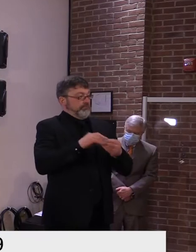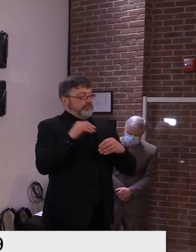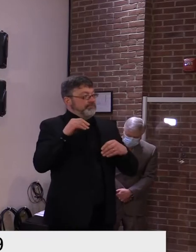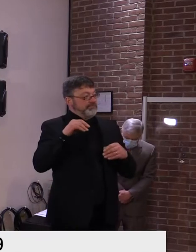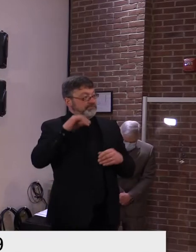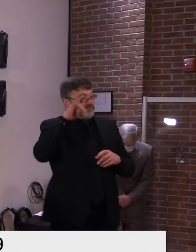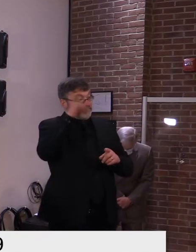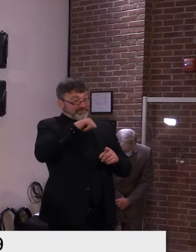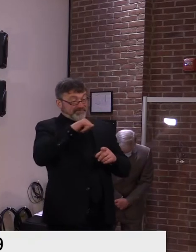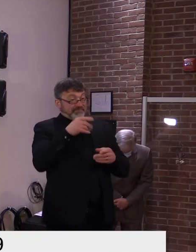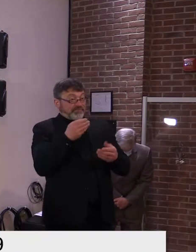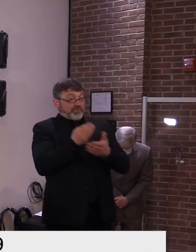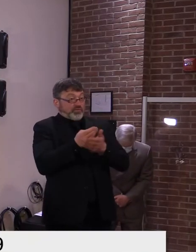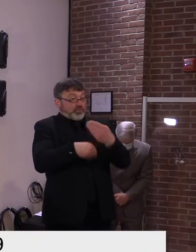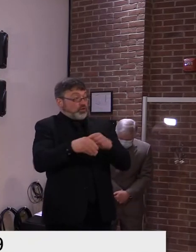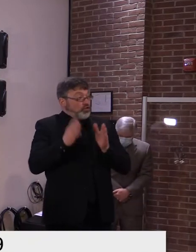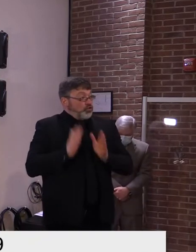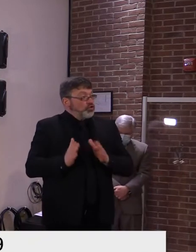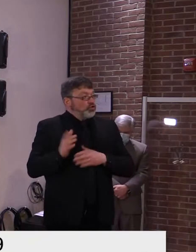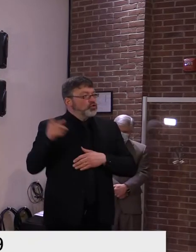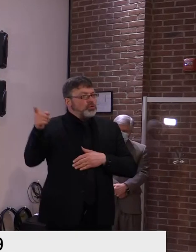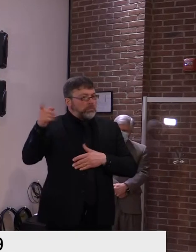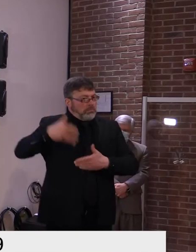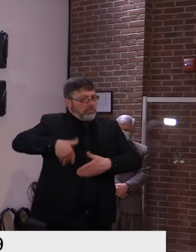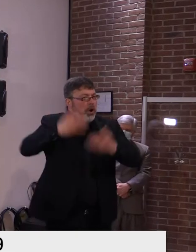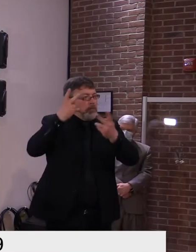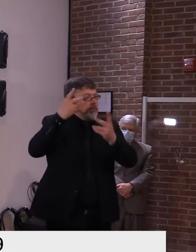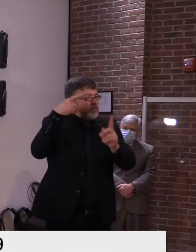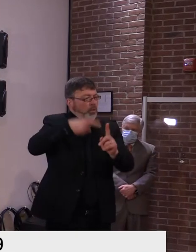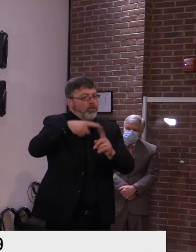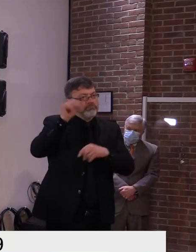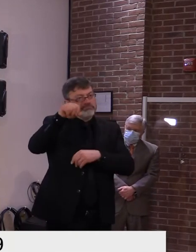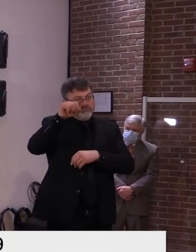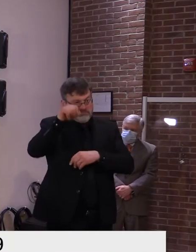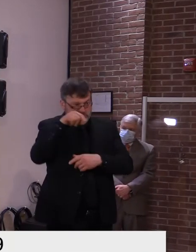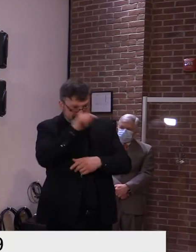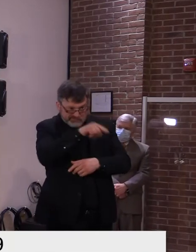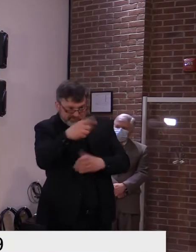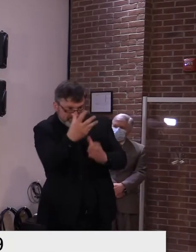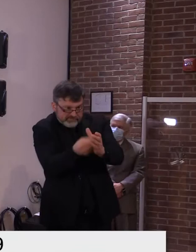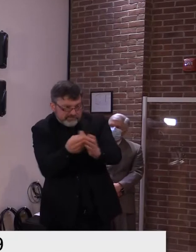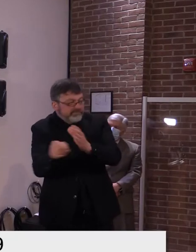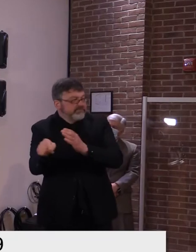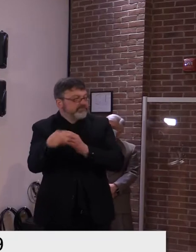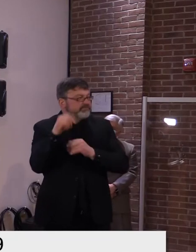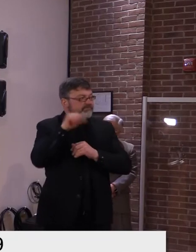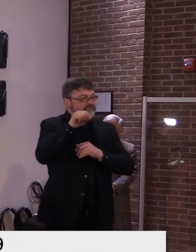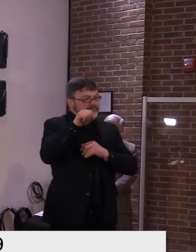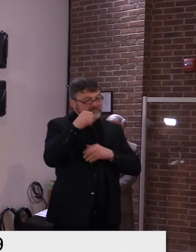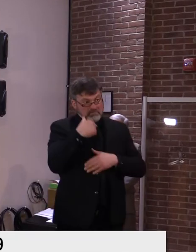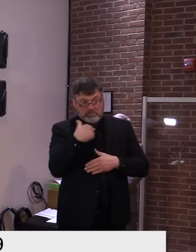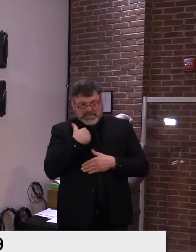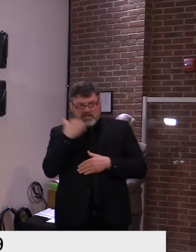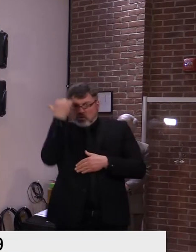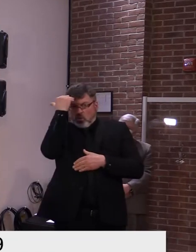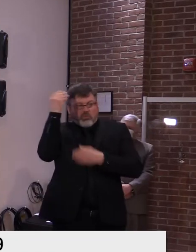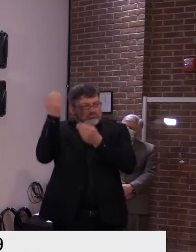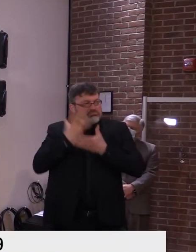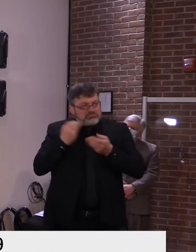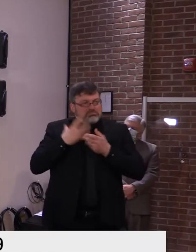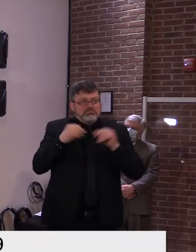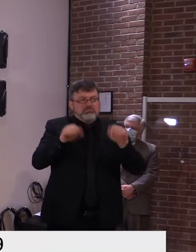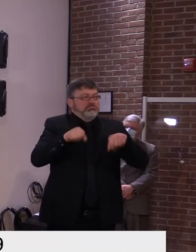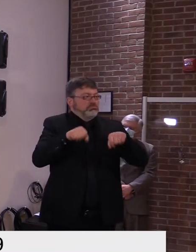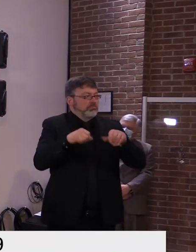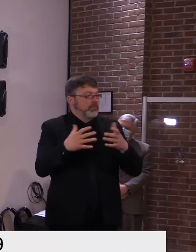4 years, but it was going to take the majority in the House and the Senate and legislators that of the majority party to actually